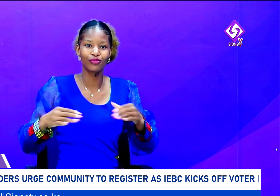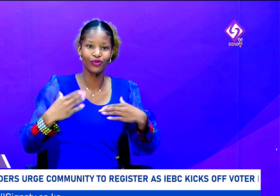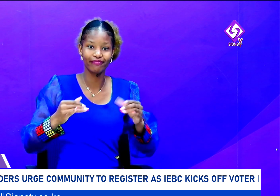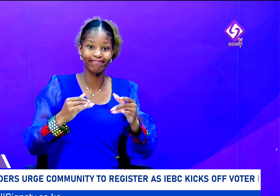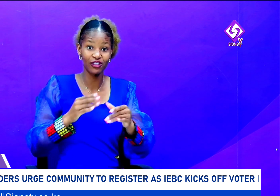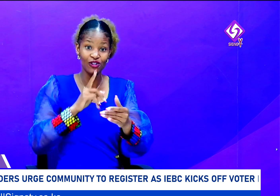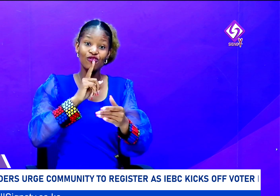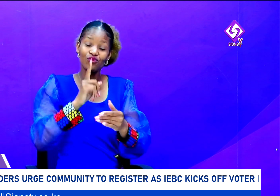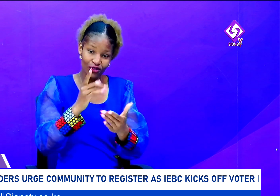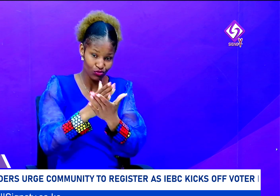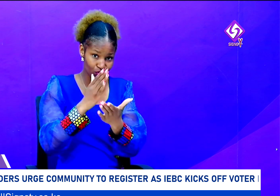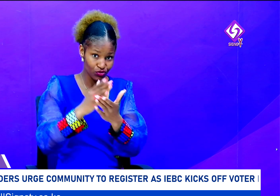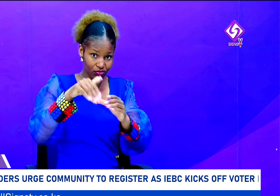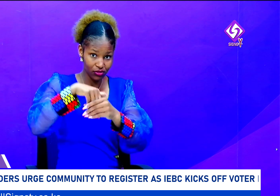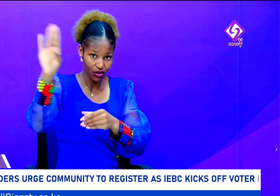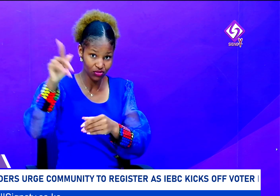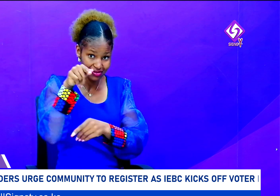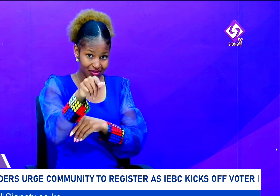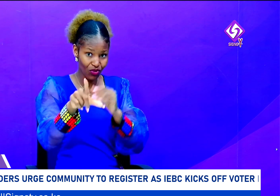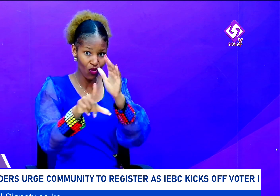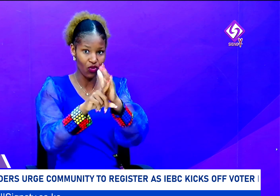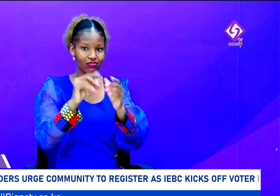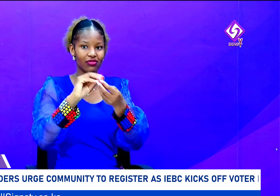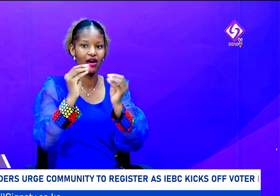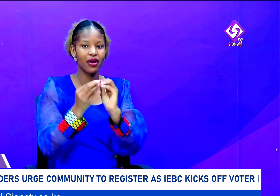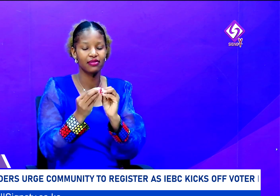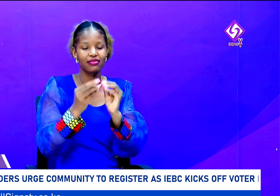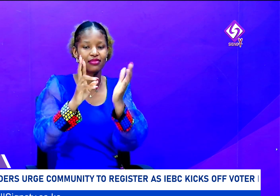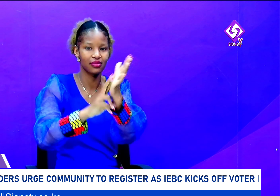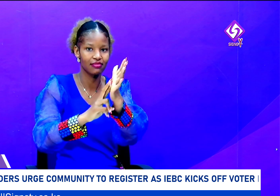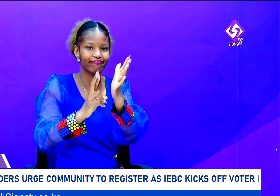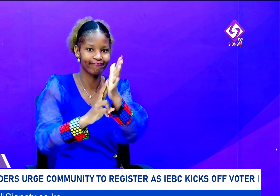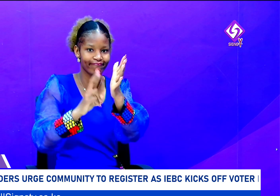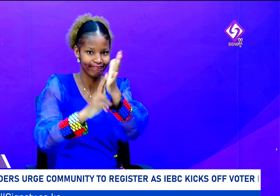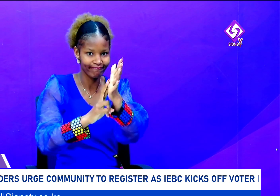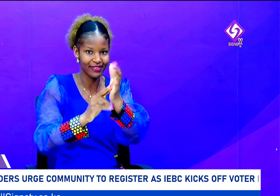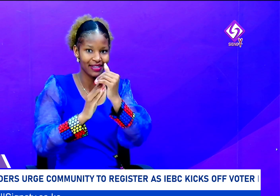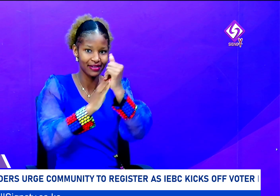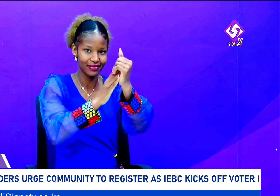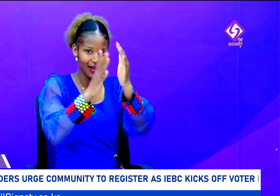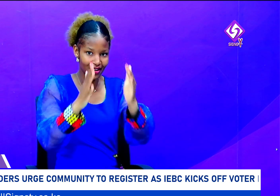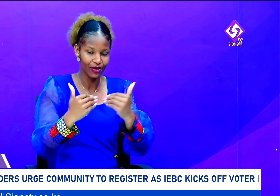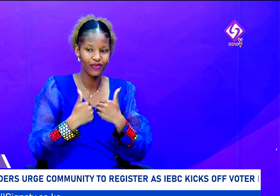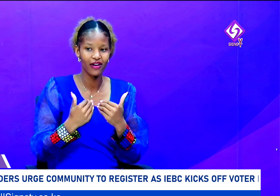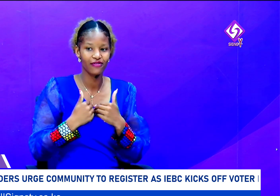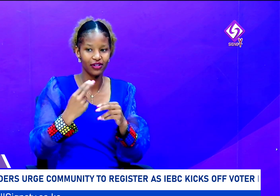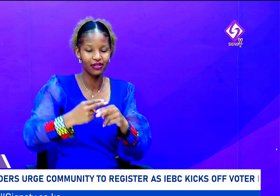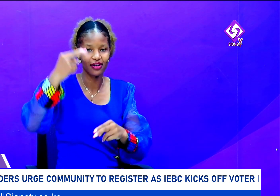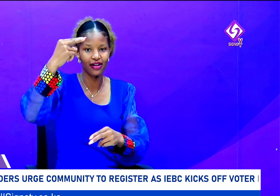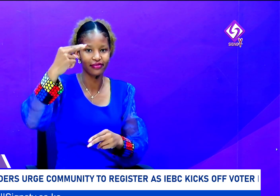on September 29th, leaders from pastoralist communities are calling on their people to